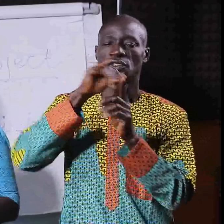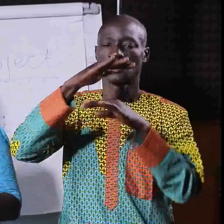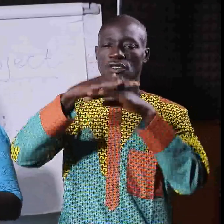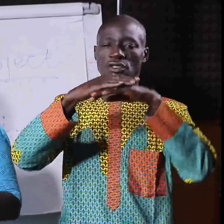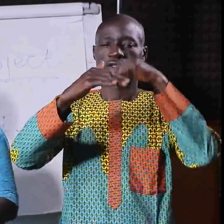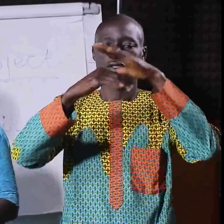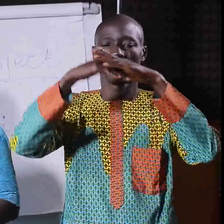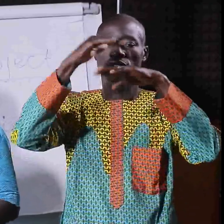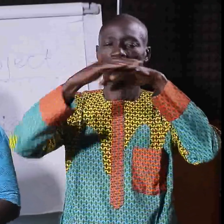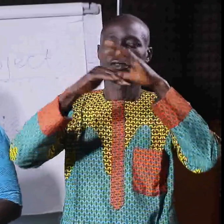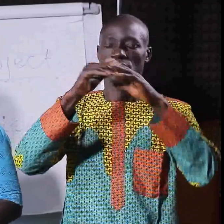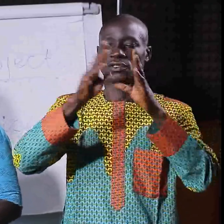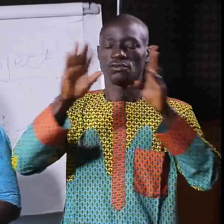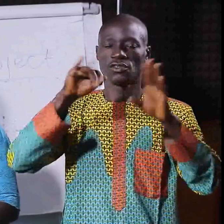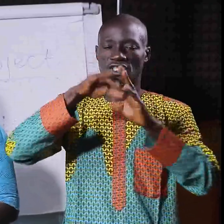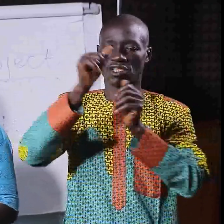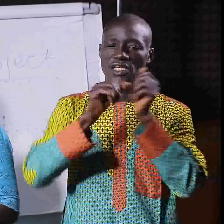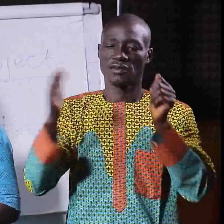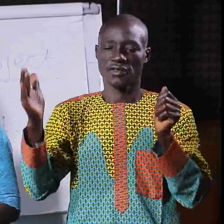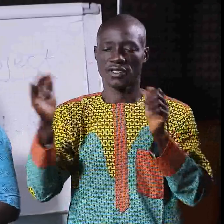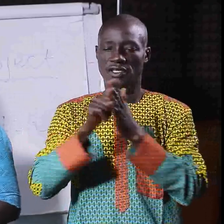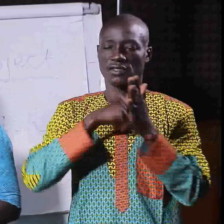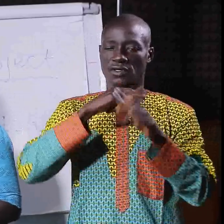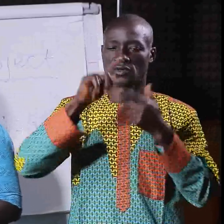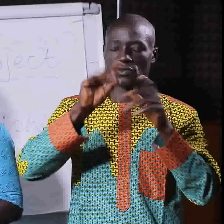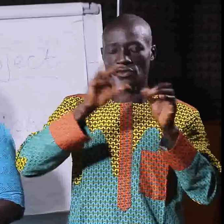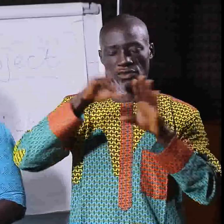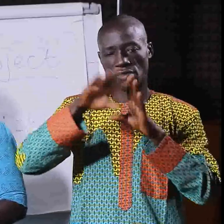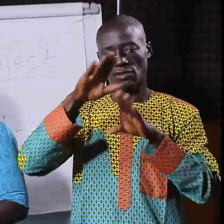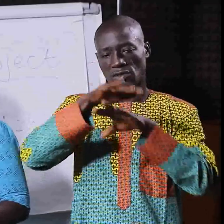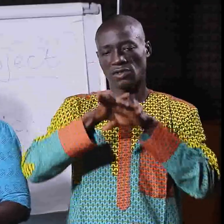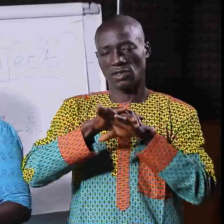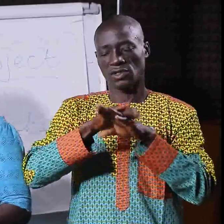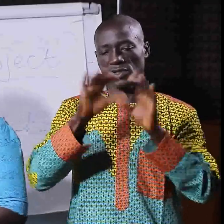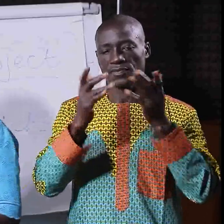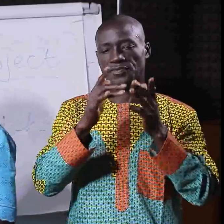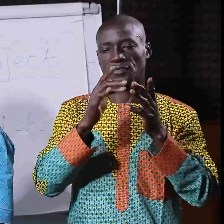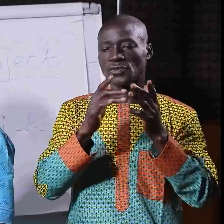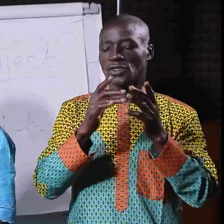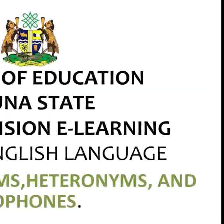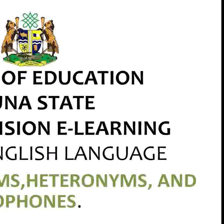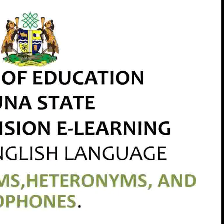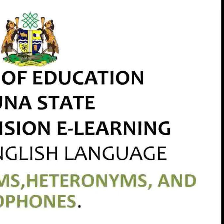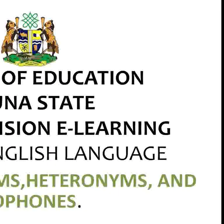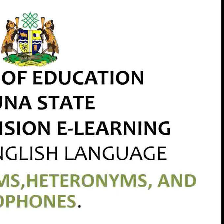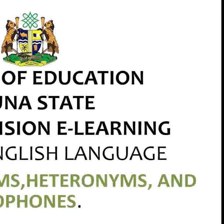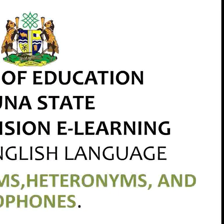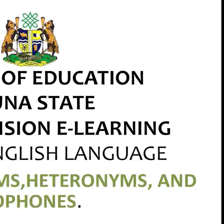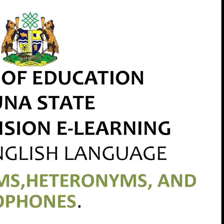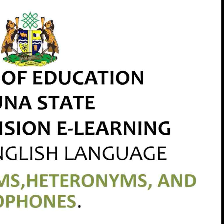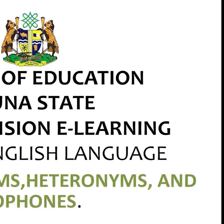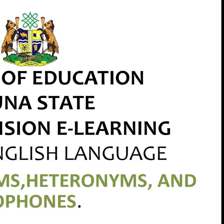blocks in everything that we are going to do in the English class. No wonder today we are going to discuss